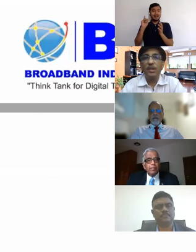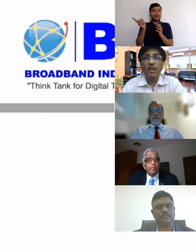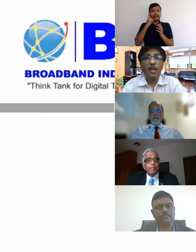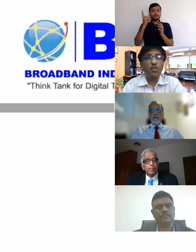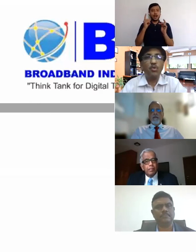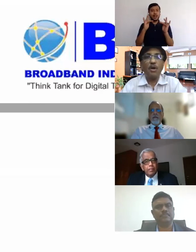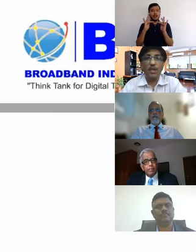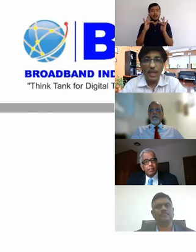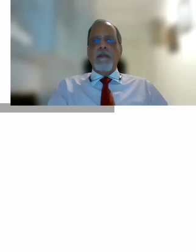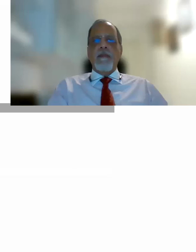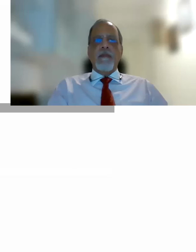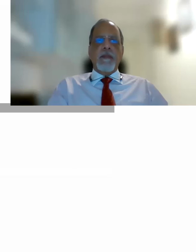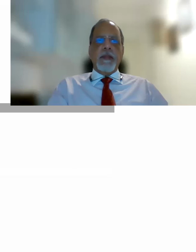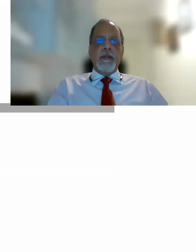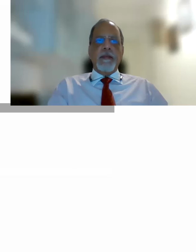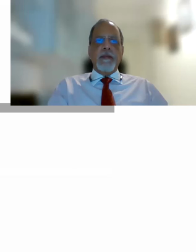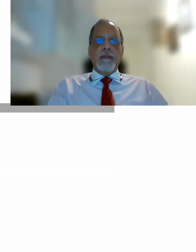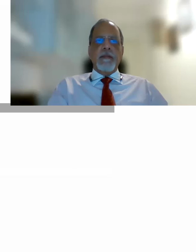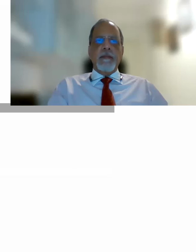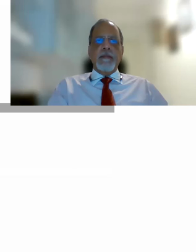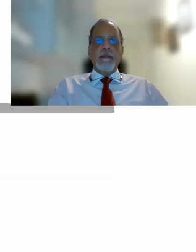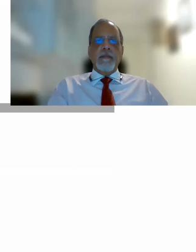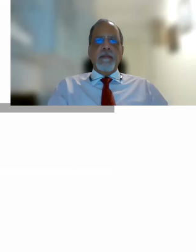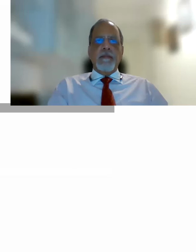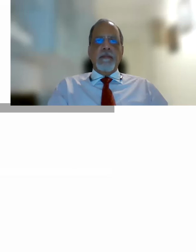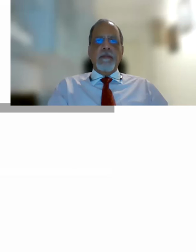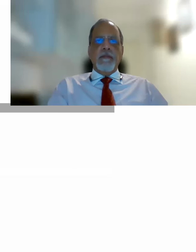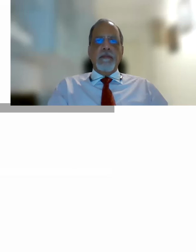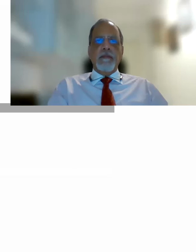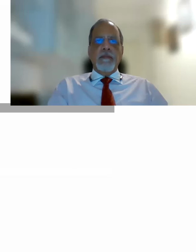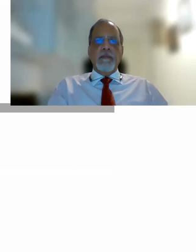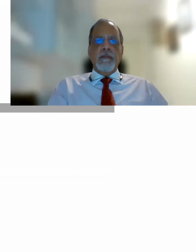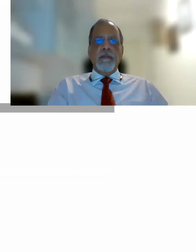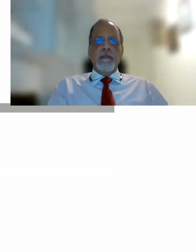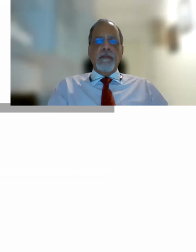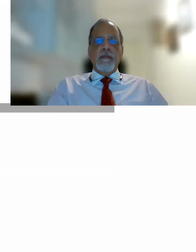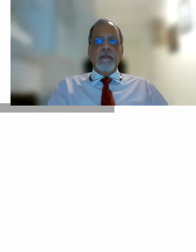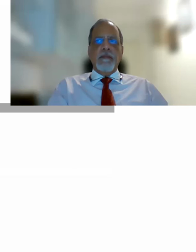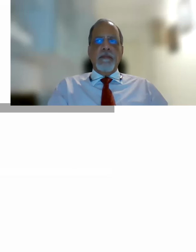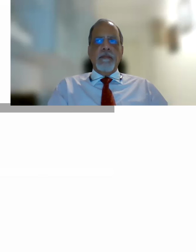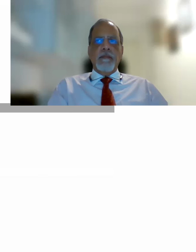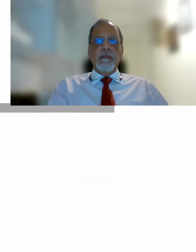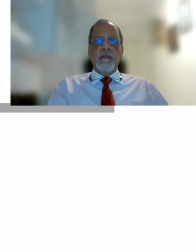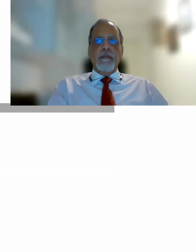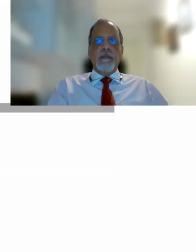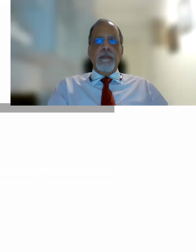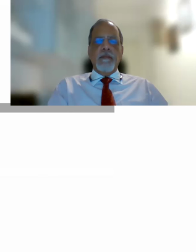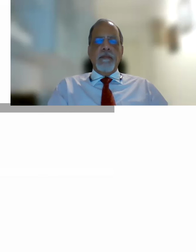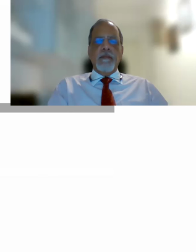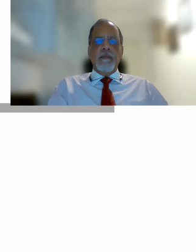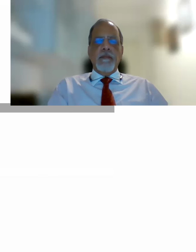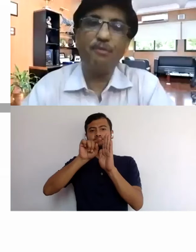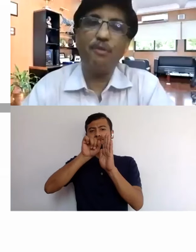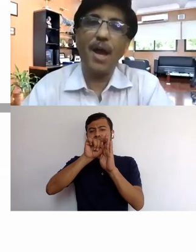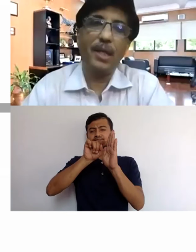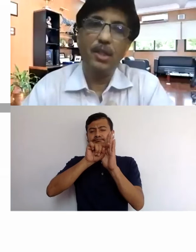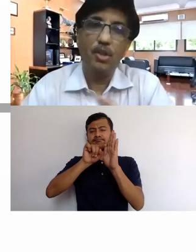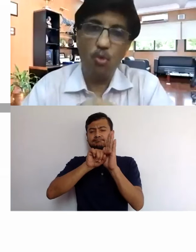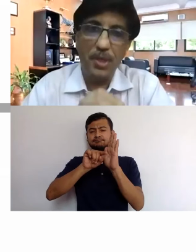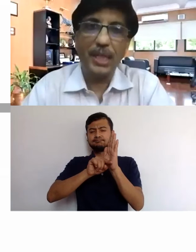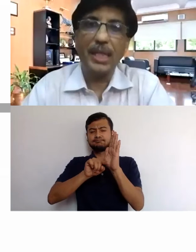2018 had led out the vision of, you know, Wi-Fi